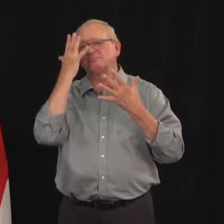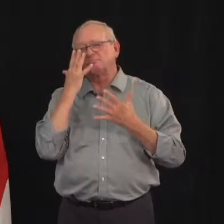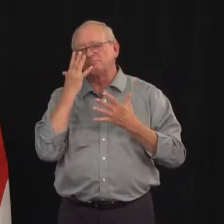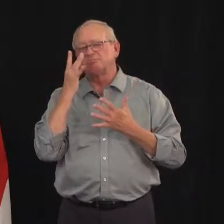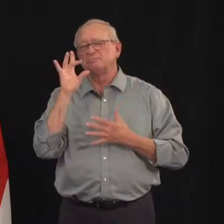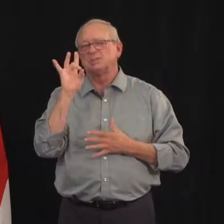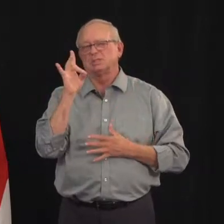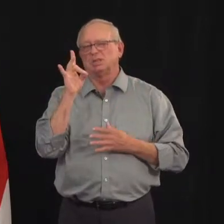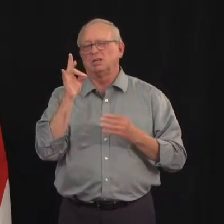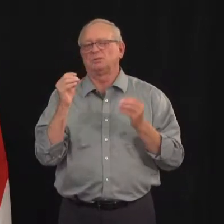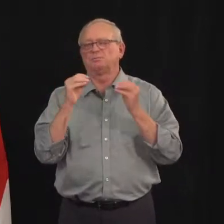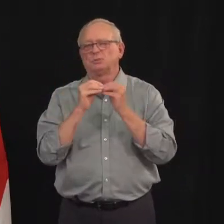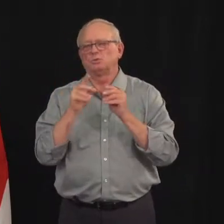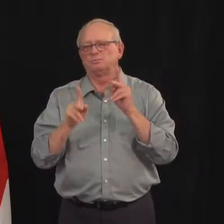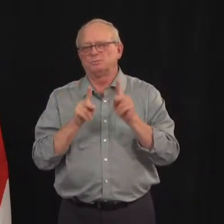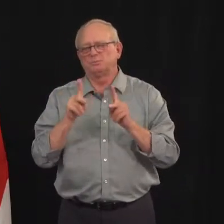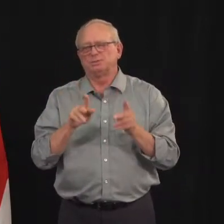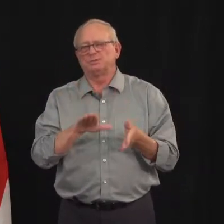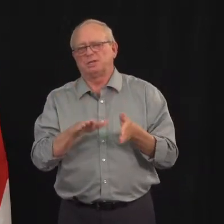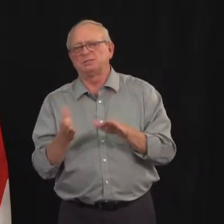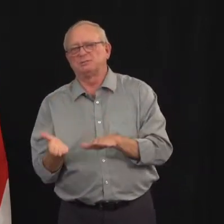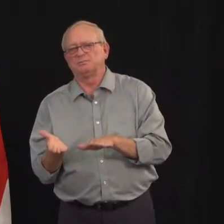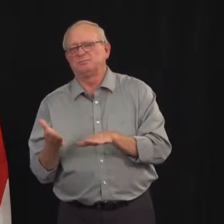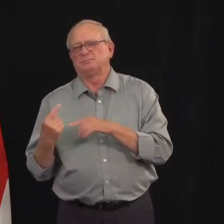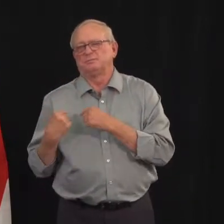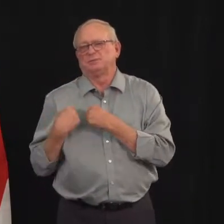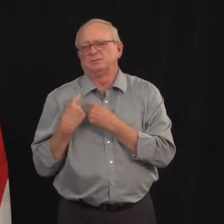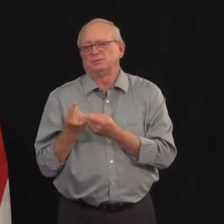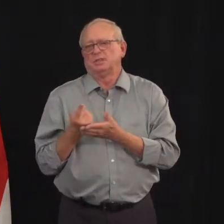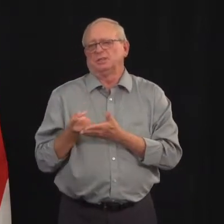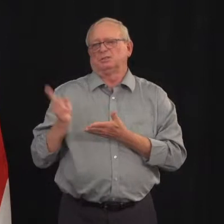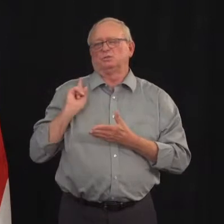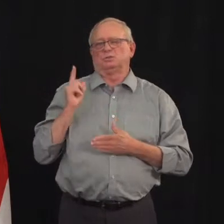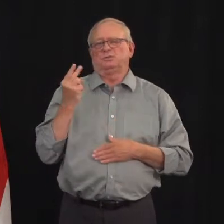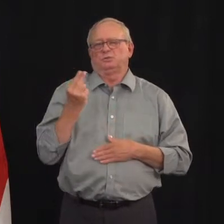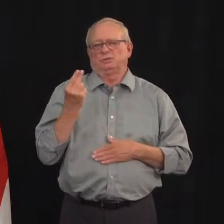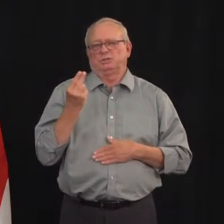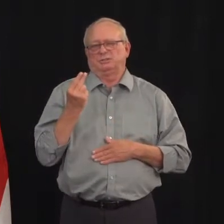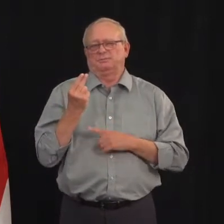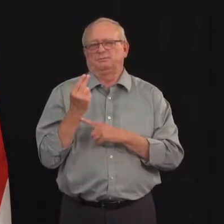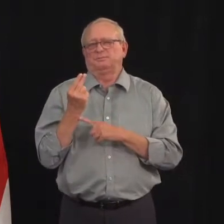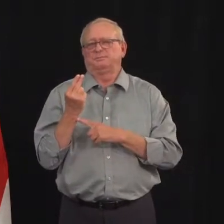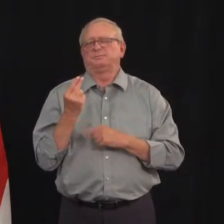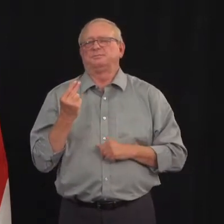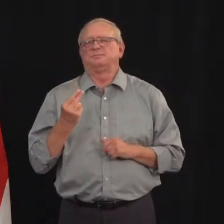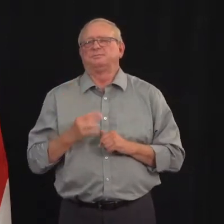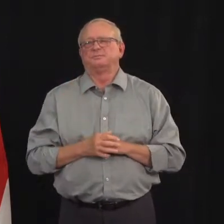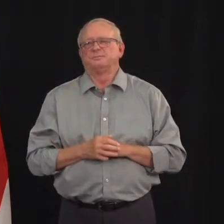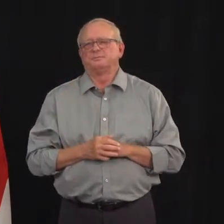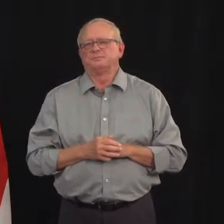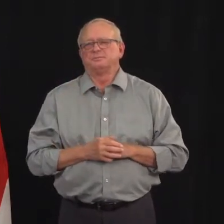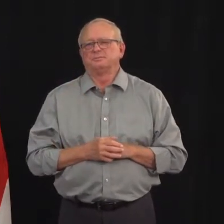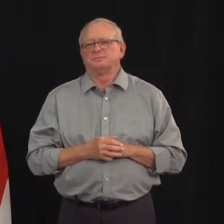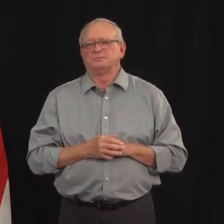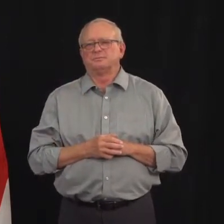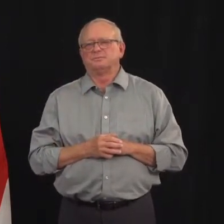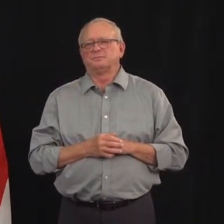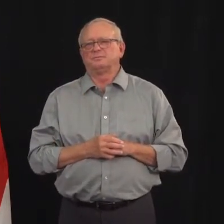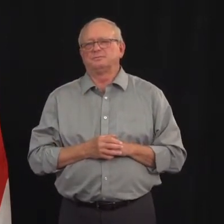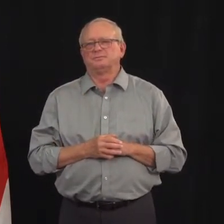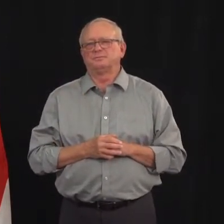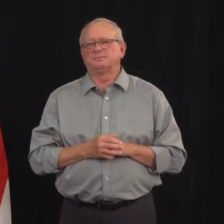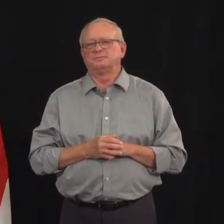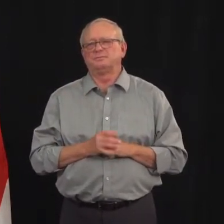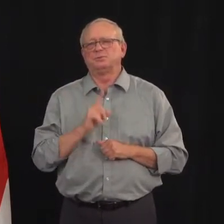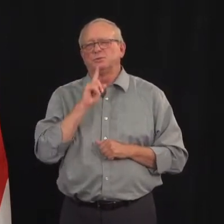were all reported to Alberta Health since Friday, and all but one occurred in the last 4 days. This is